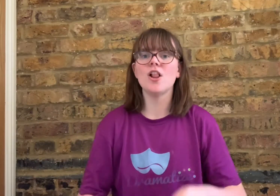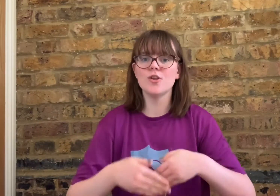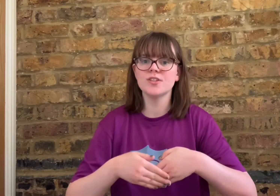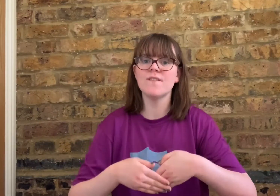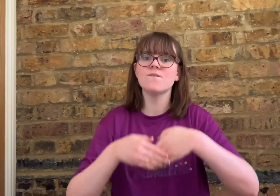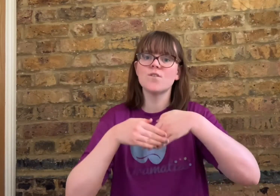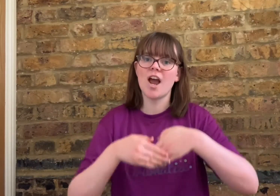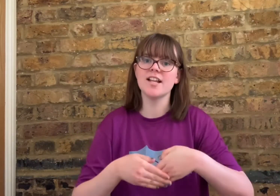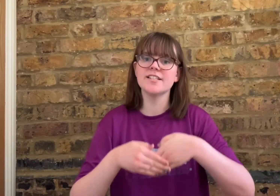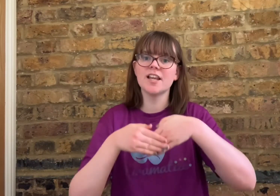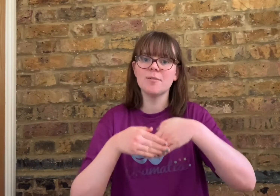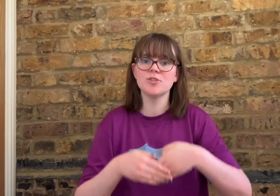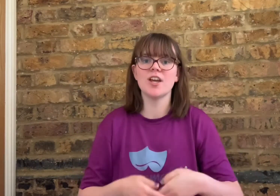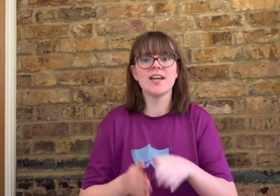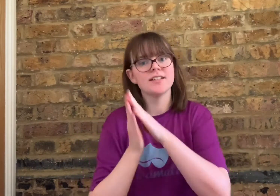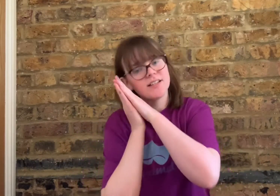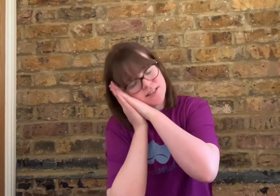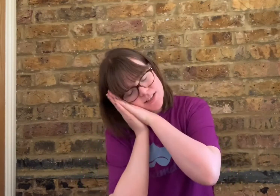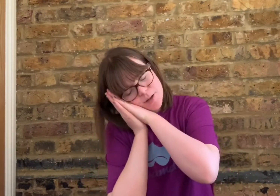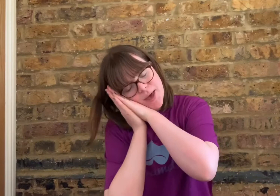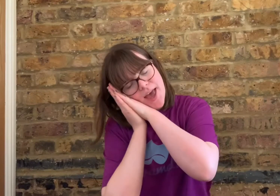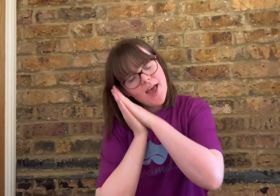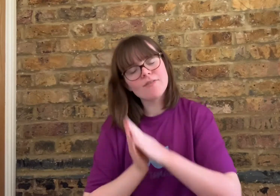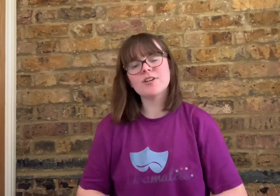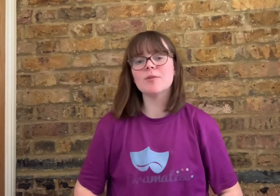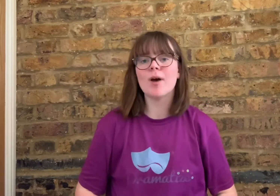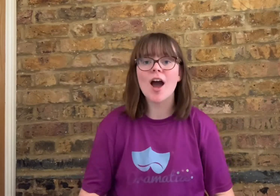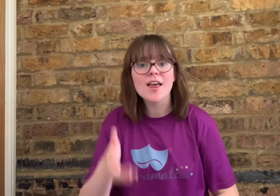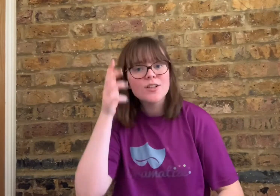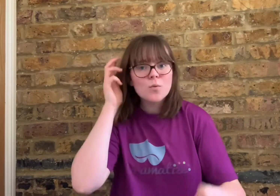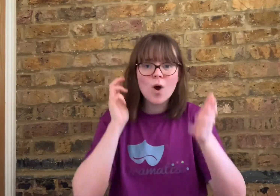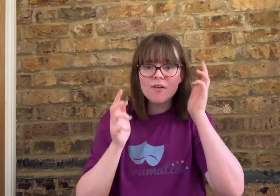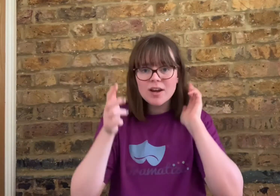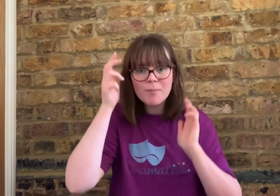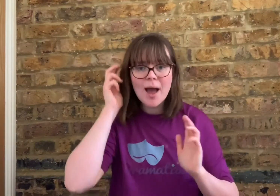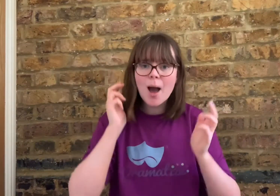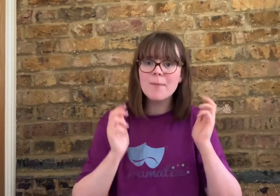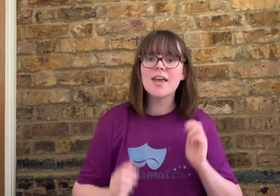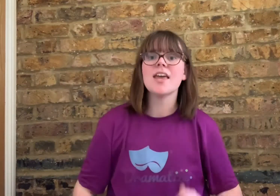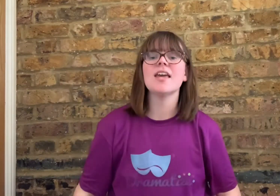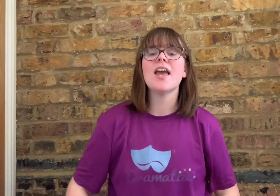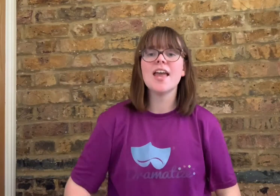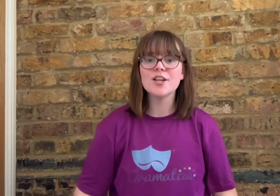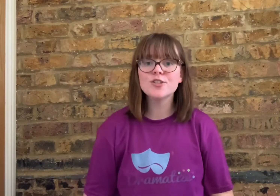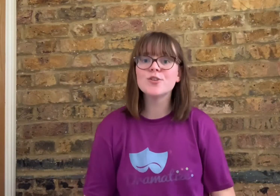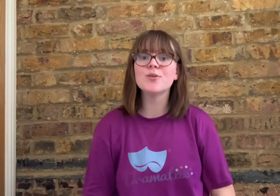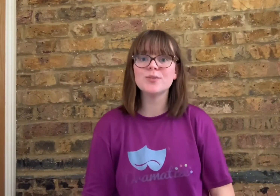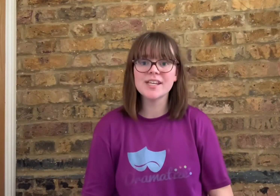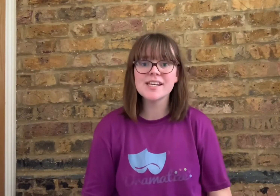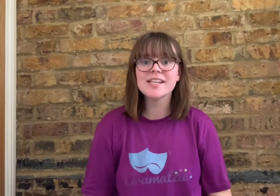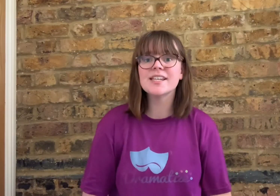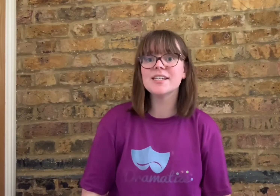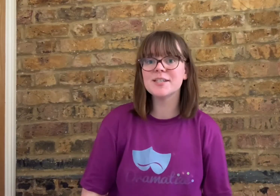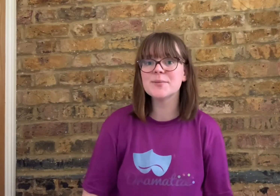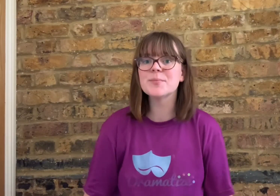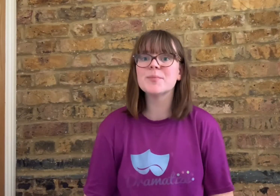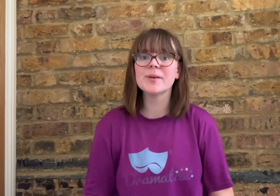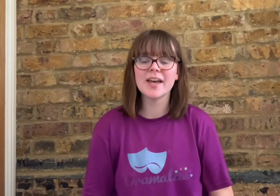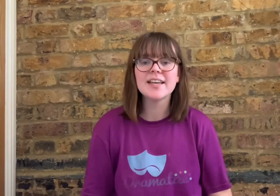Losing friends and I'm chasing sleep. Everybody's worried about me. In too deep, say